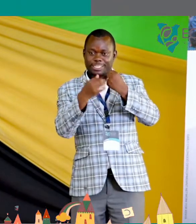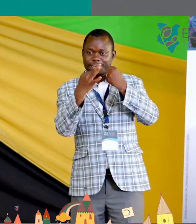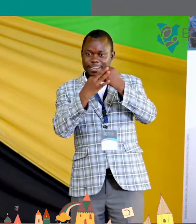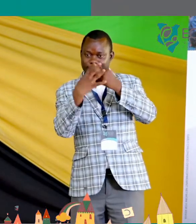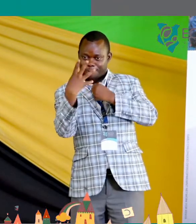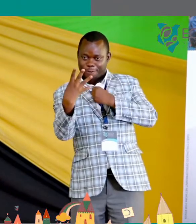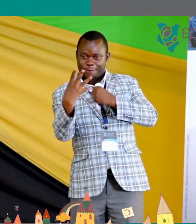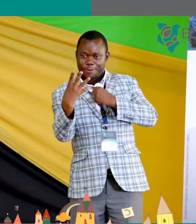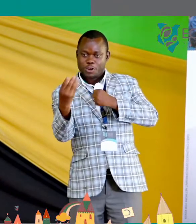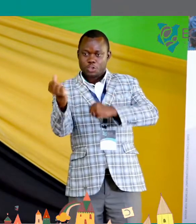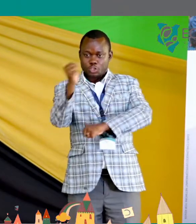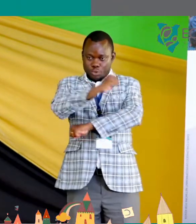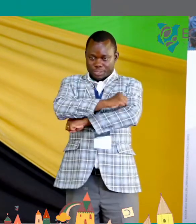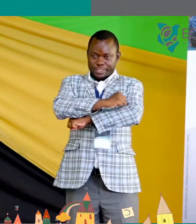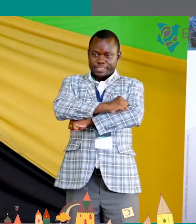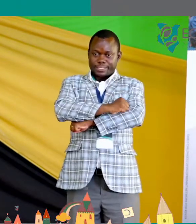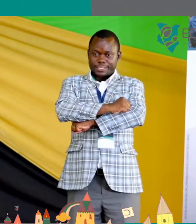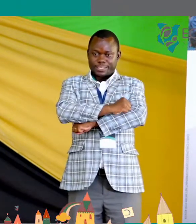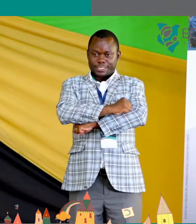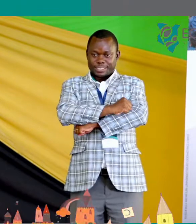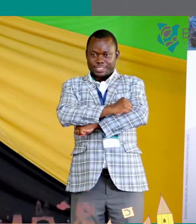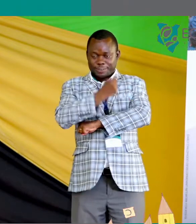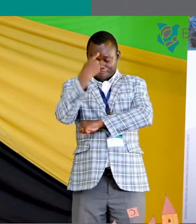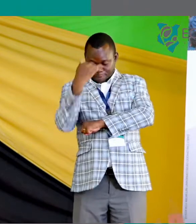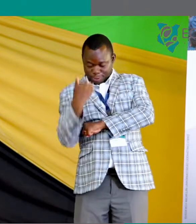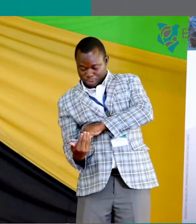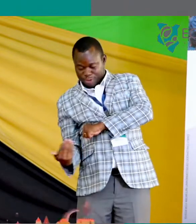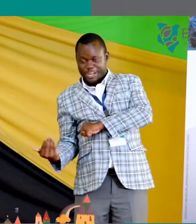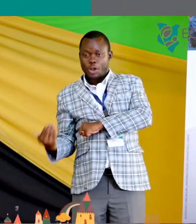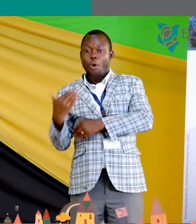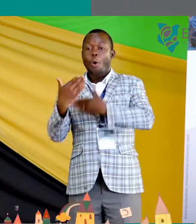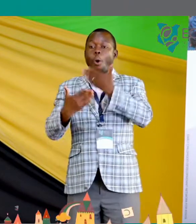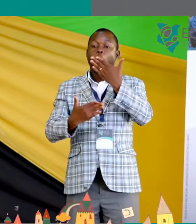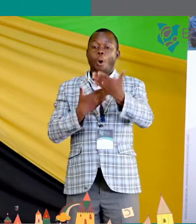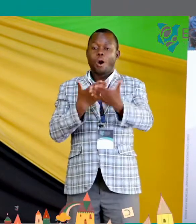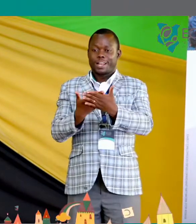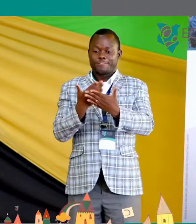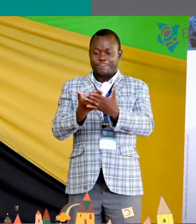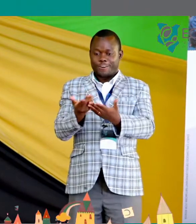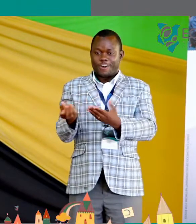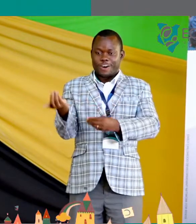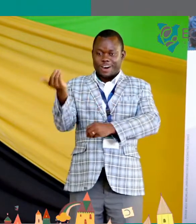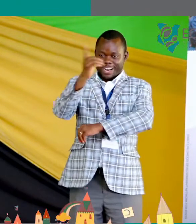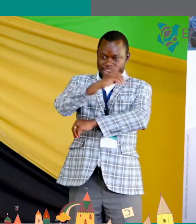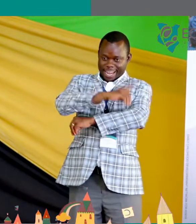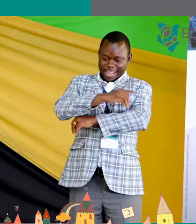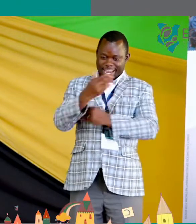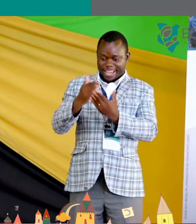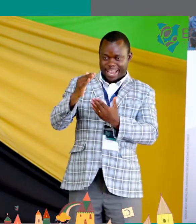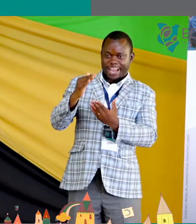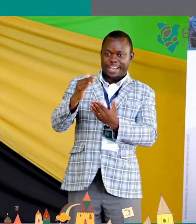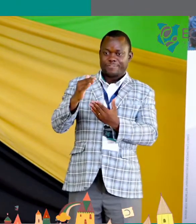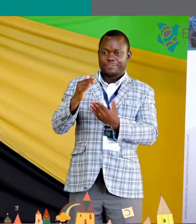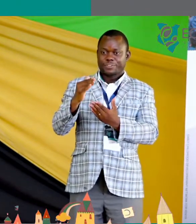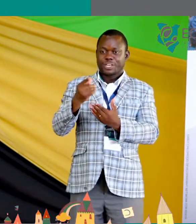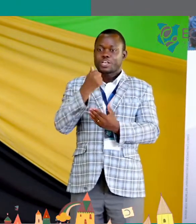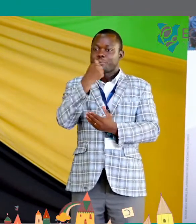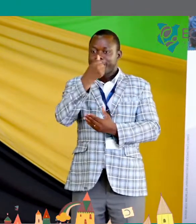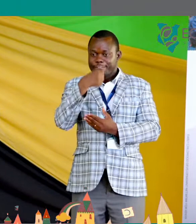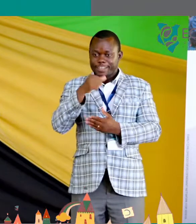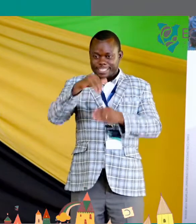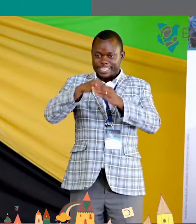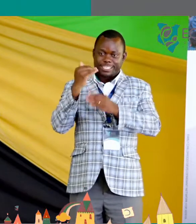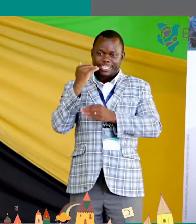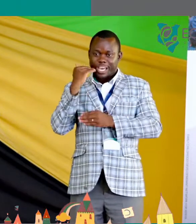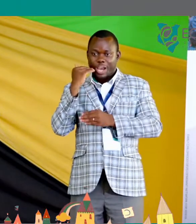public institutions, ECD centers. All our daycare centers in Siaya are private. So we